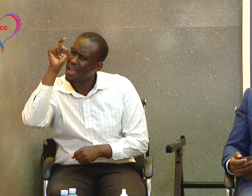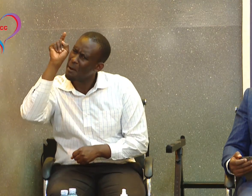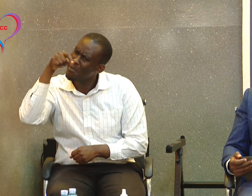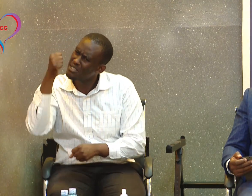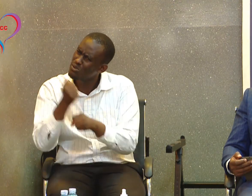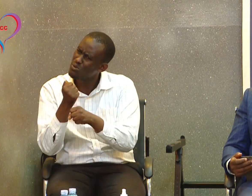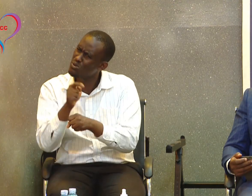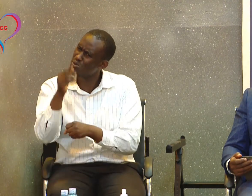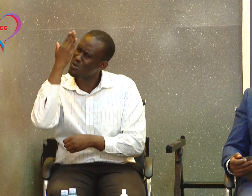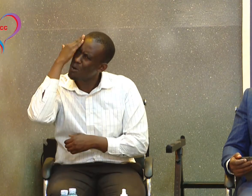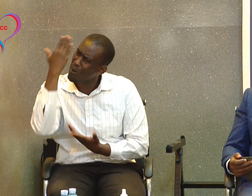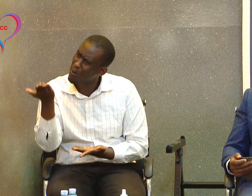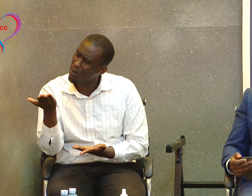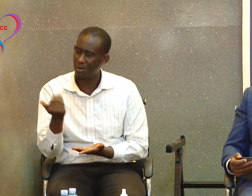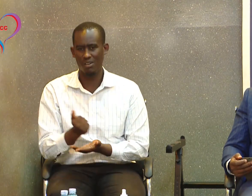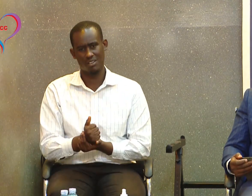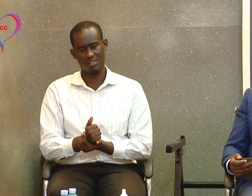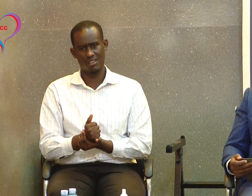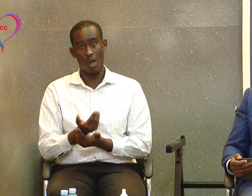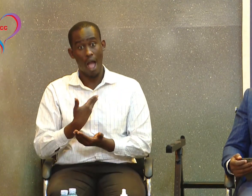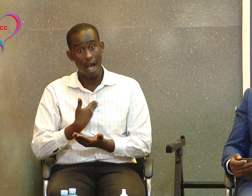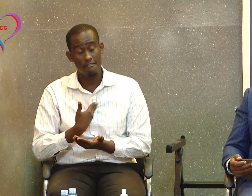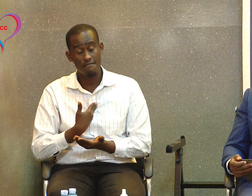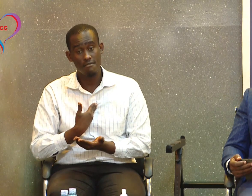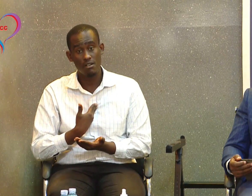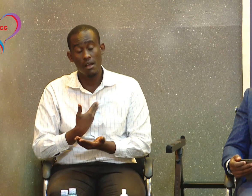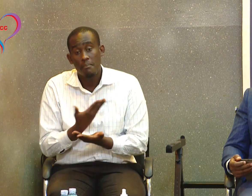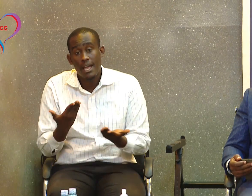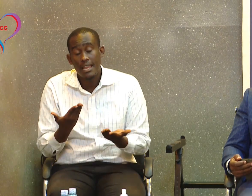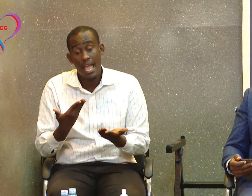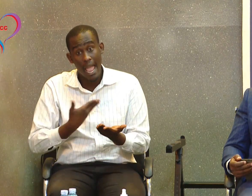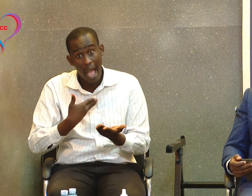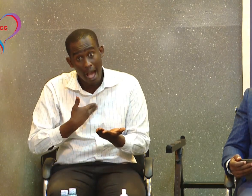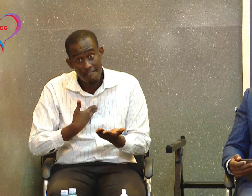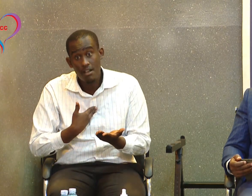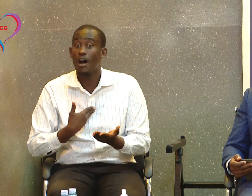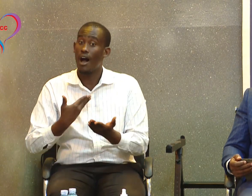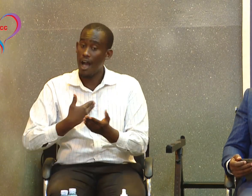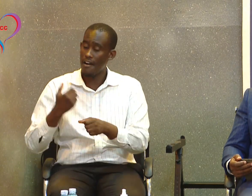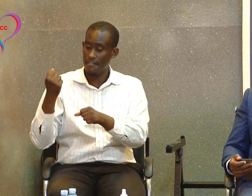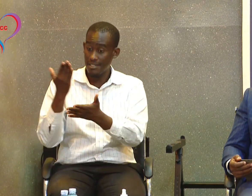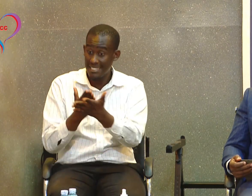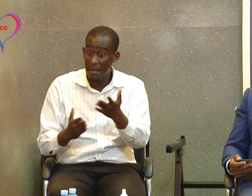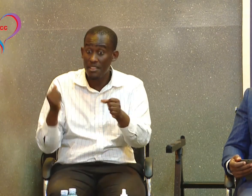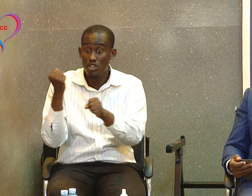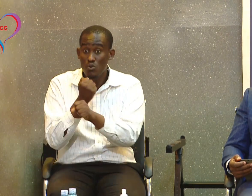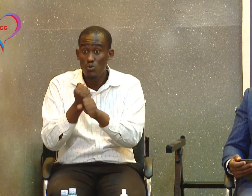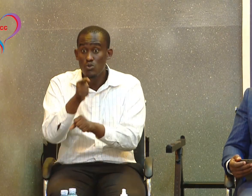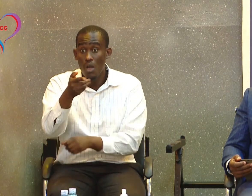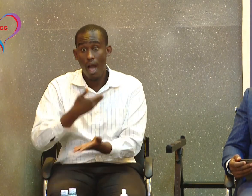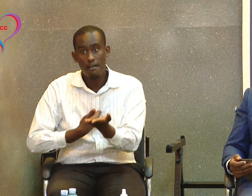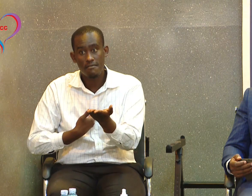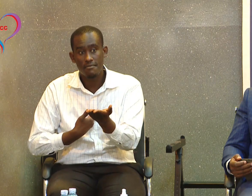Umanyi chokola, oina chokola enewe. Do you know what you're doing? Or do you have something you're doing?